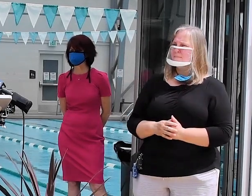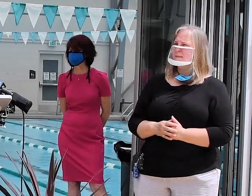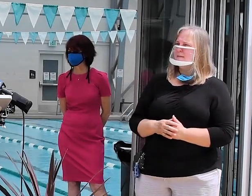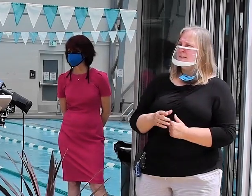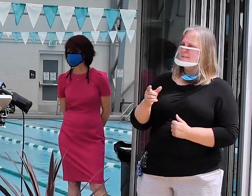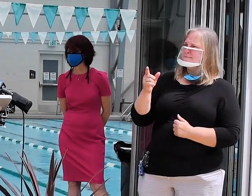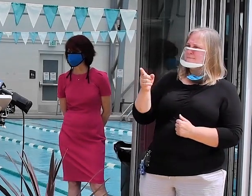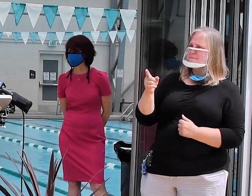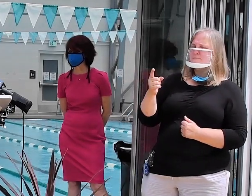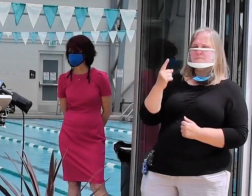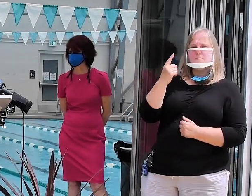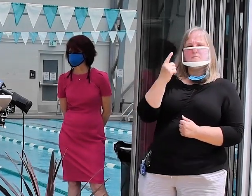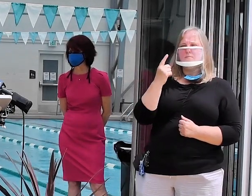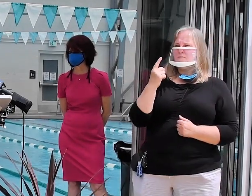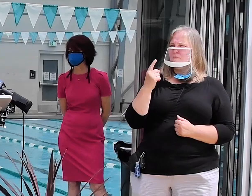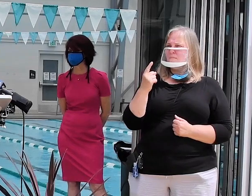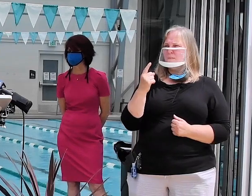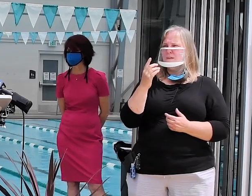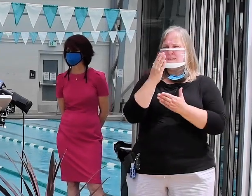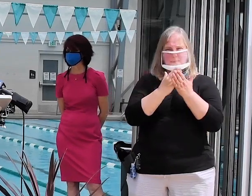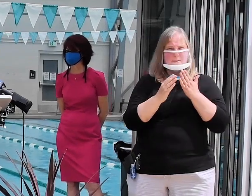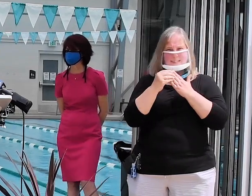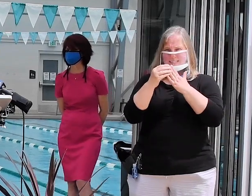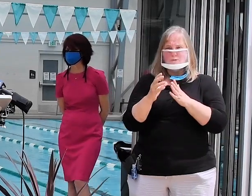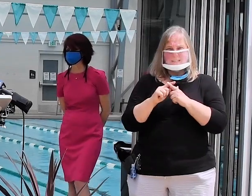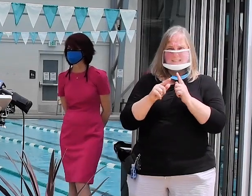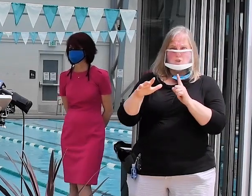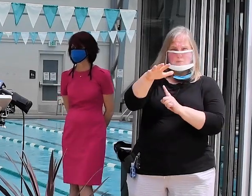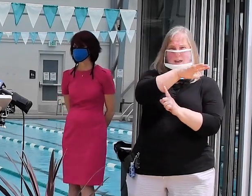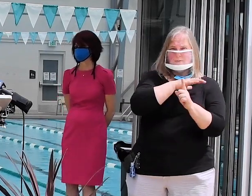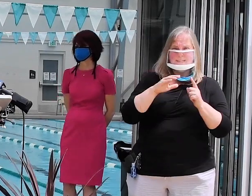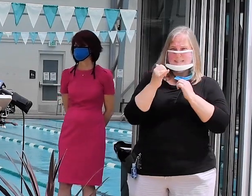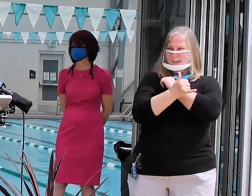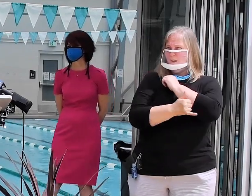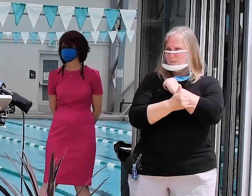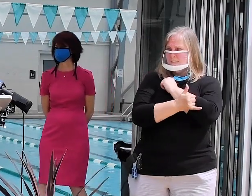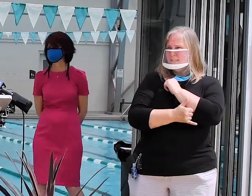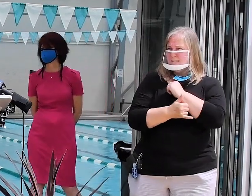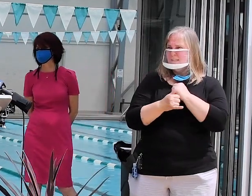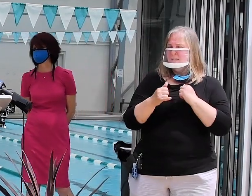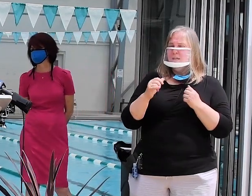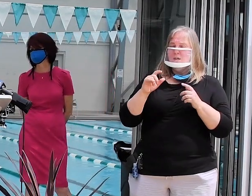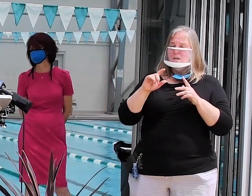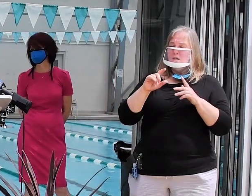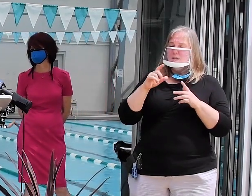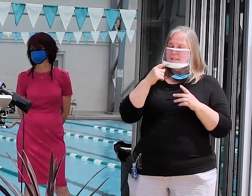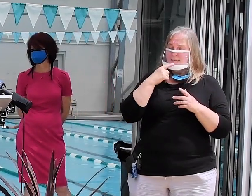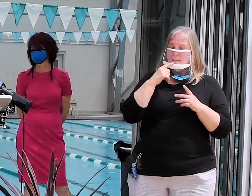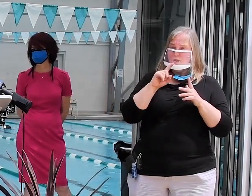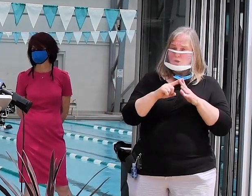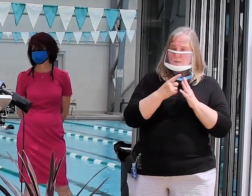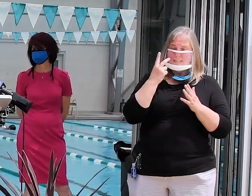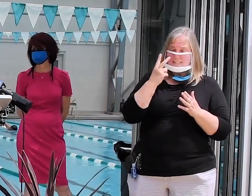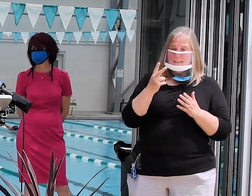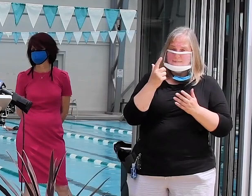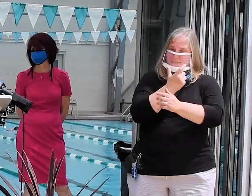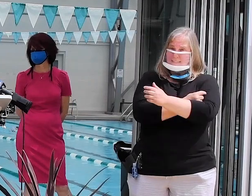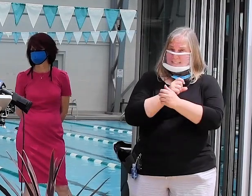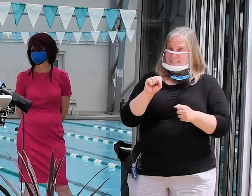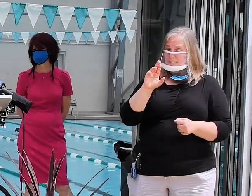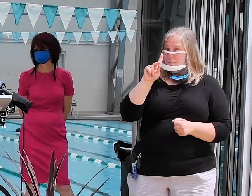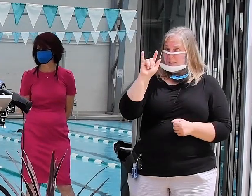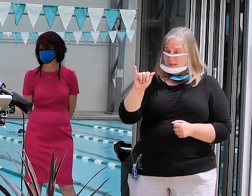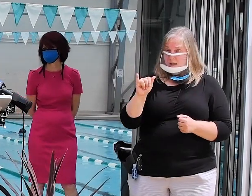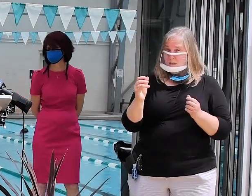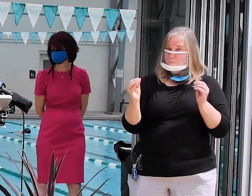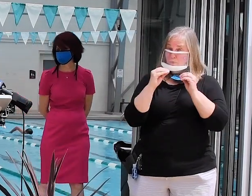the leaders in surrounding counties have told us they're starting to see the vaccine supply be greater than the demand. Is that happening here